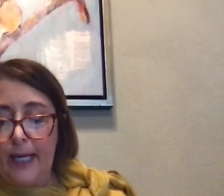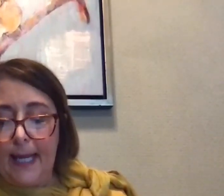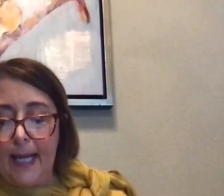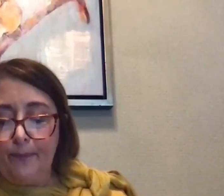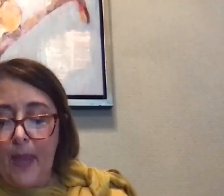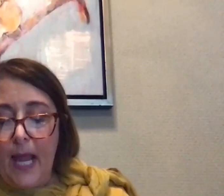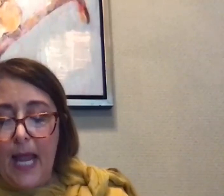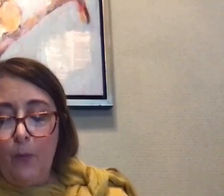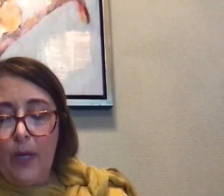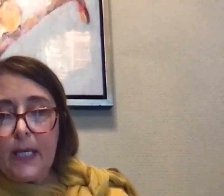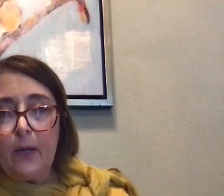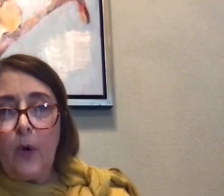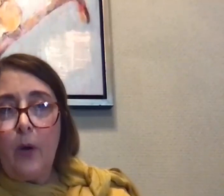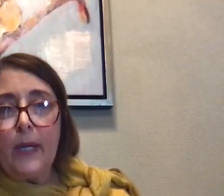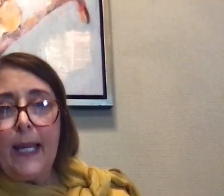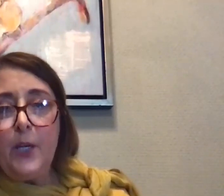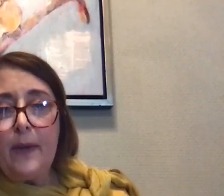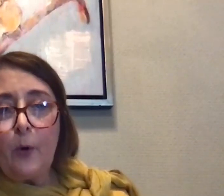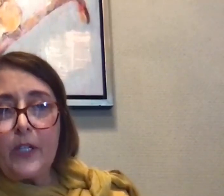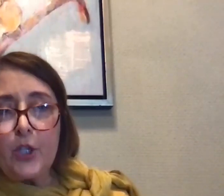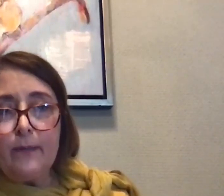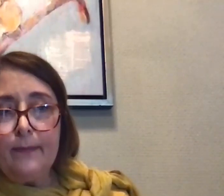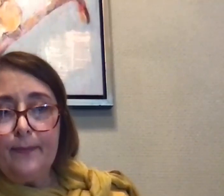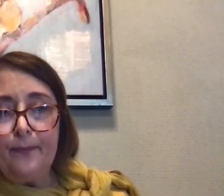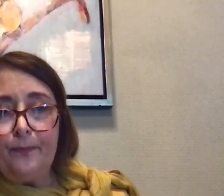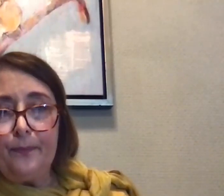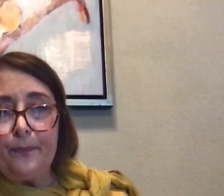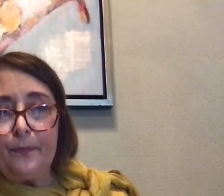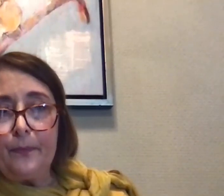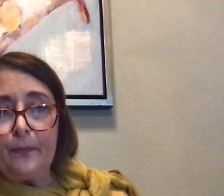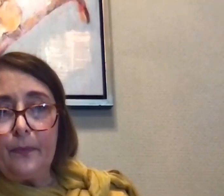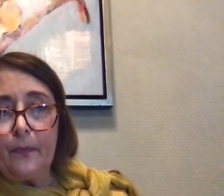original ADA. And what title, oh, Katie, do we have a question?